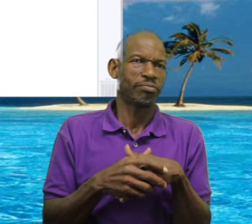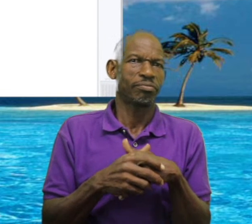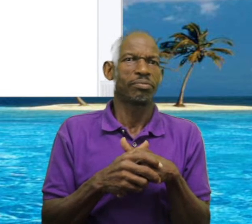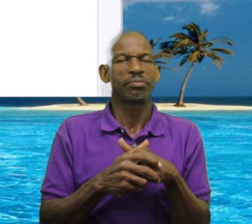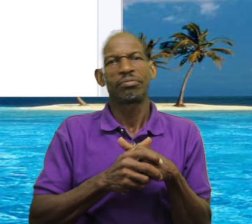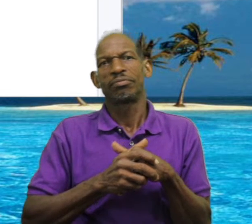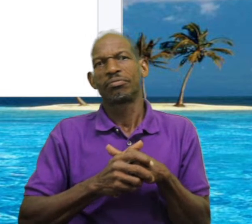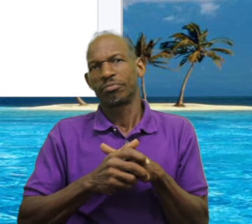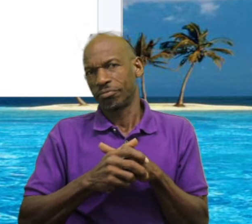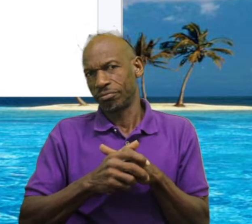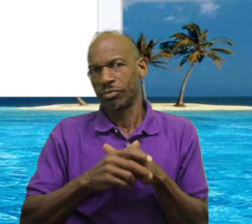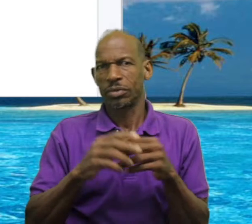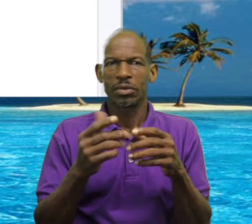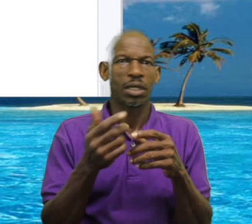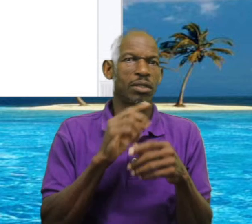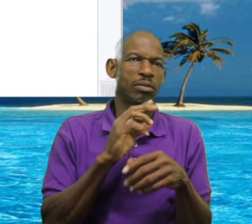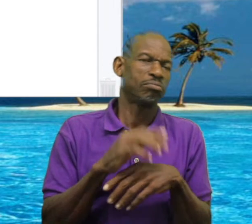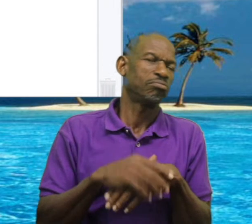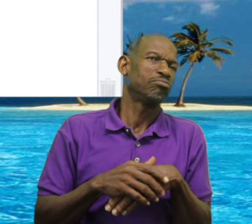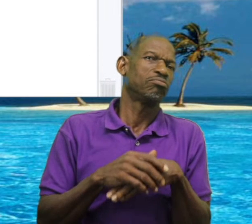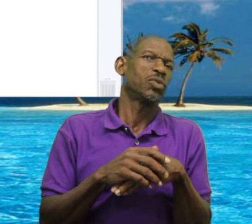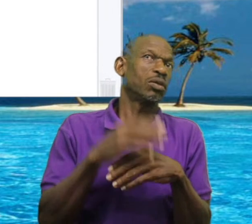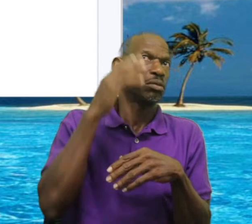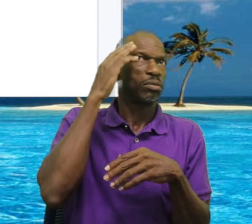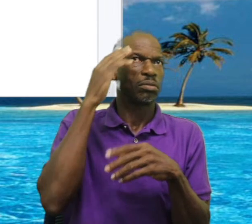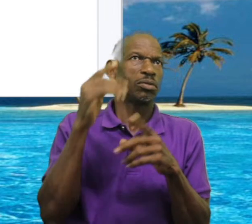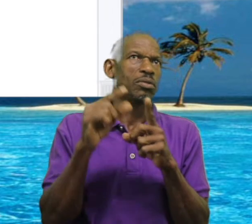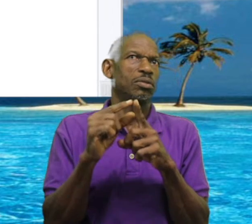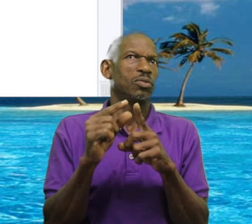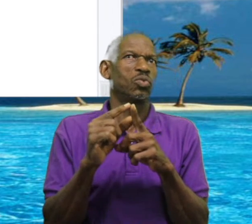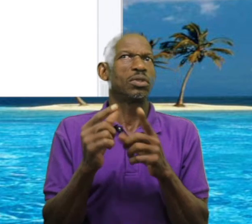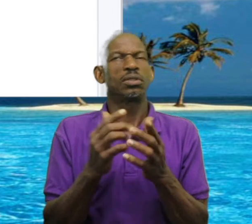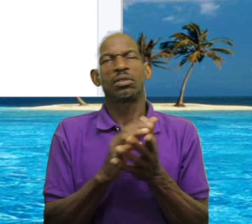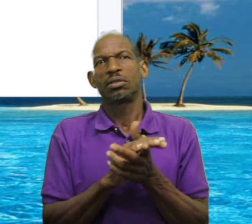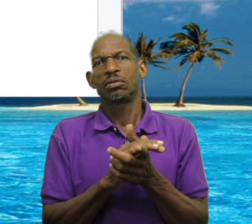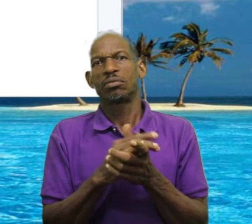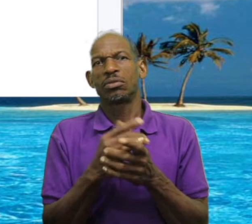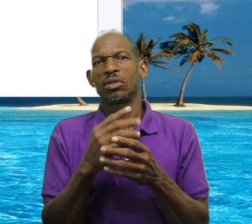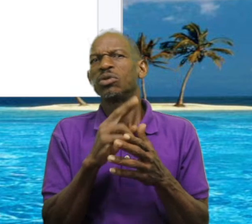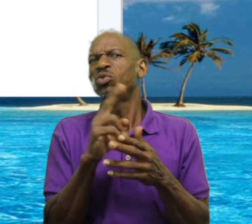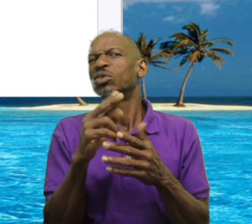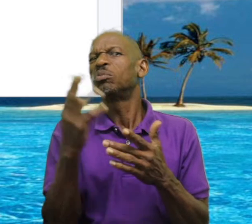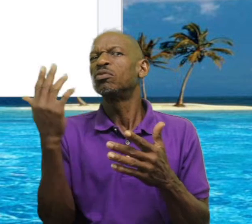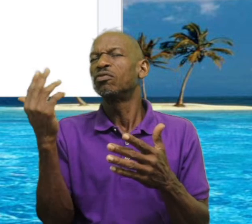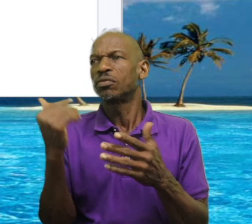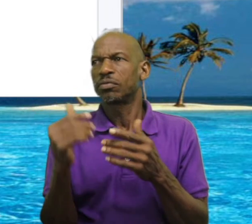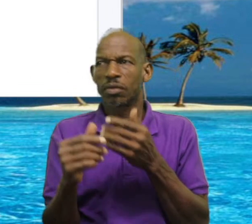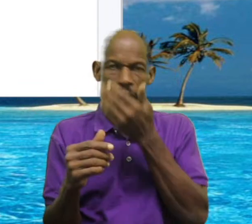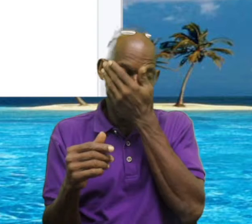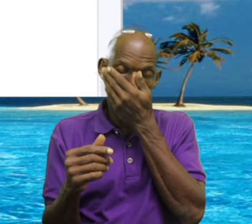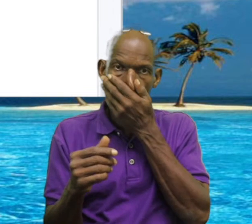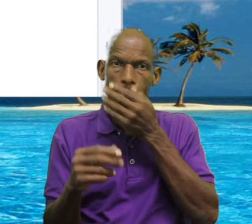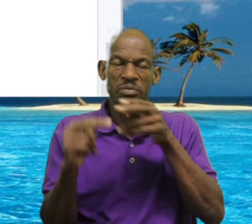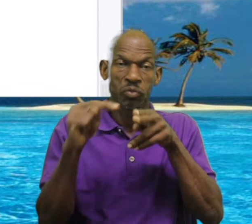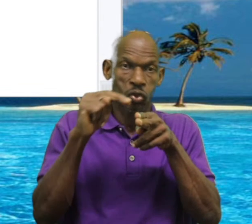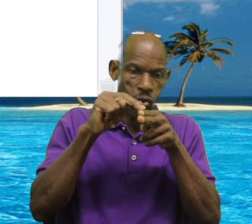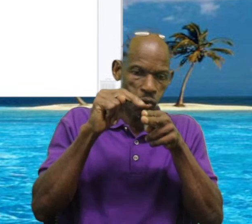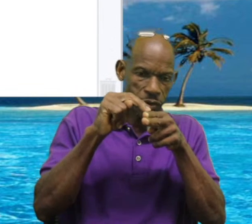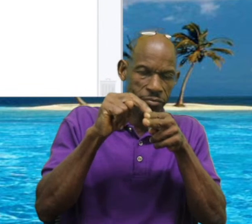are speaking. And we know these words as we said them before. We have nouns.